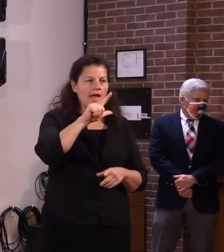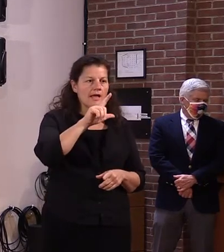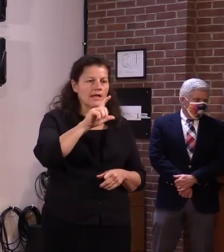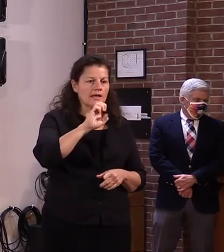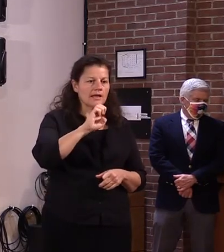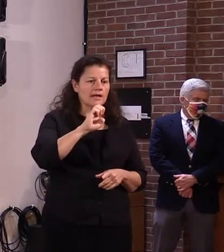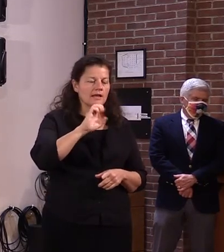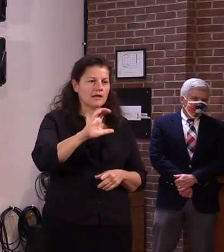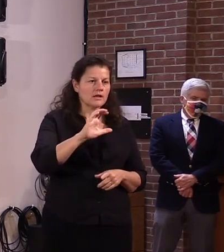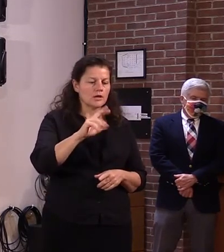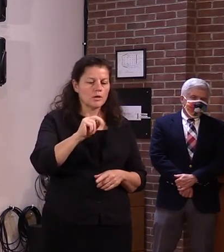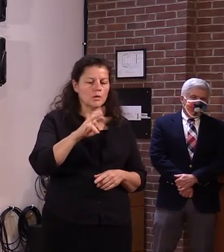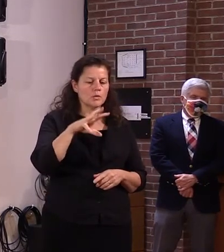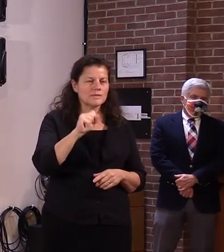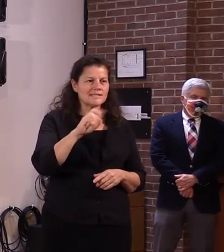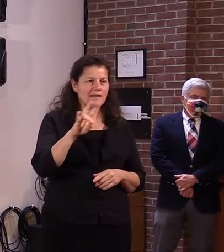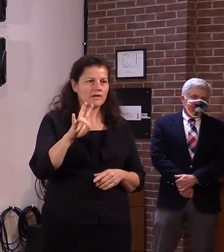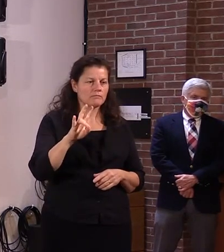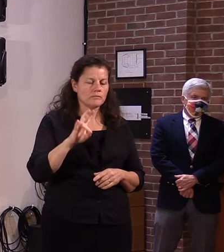7.